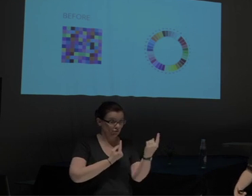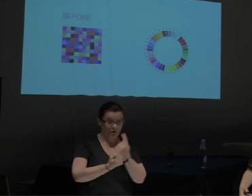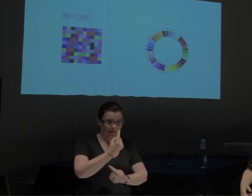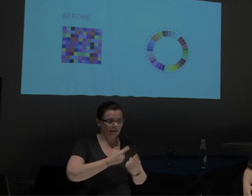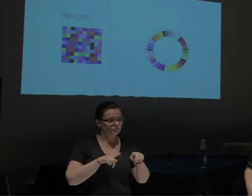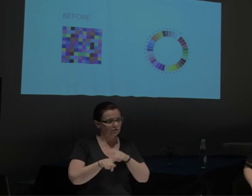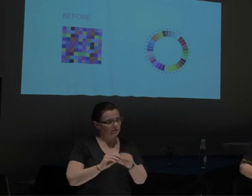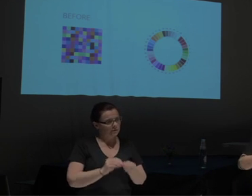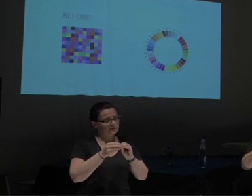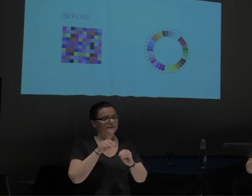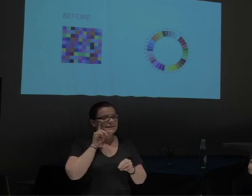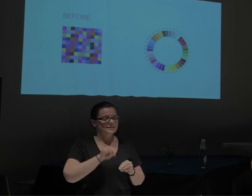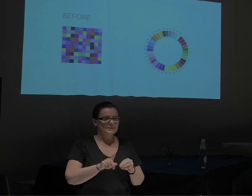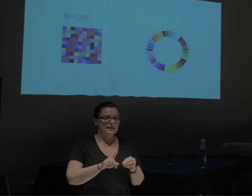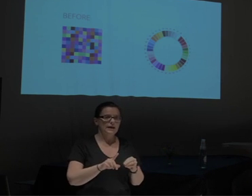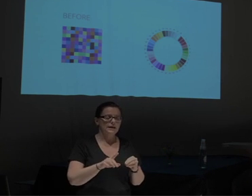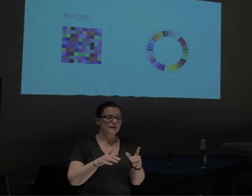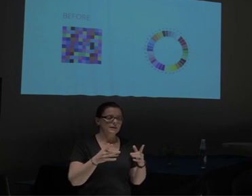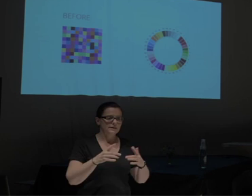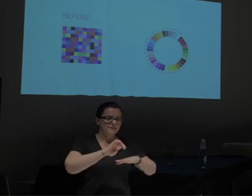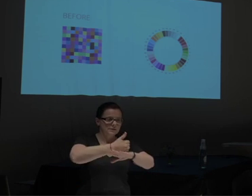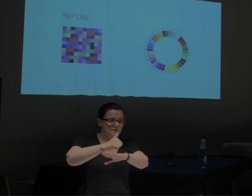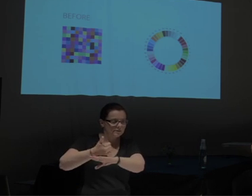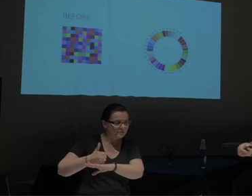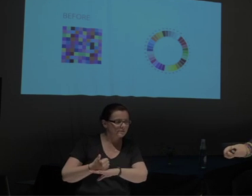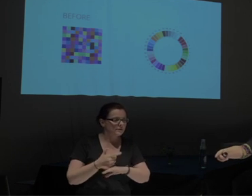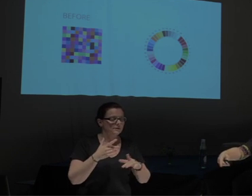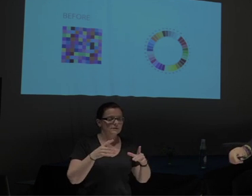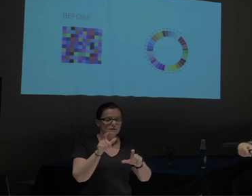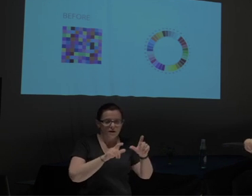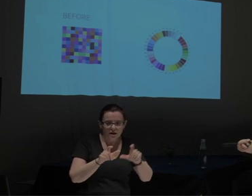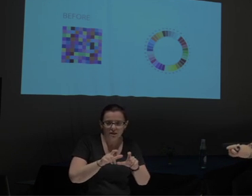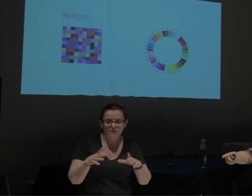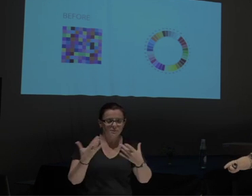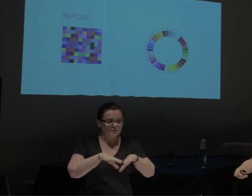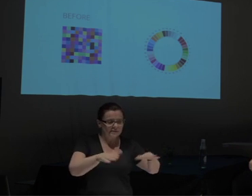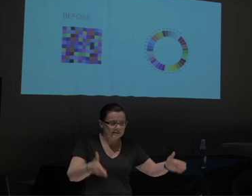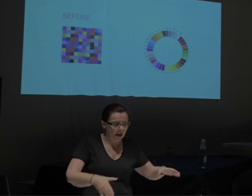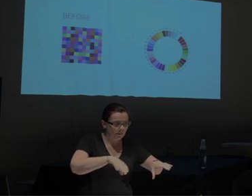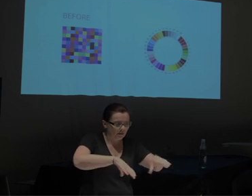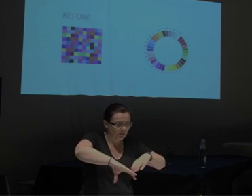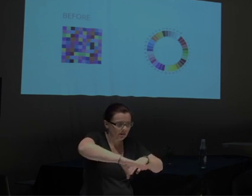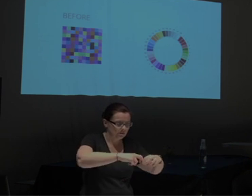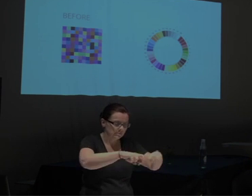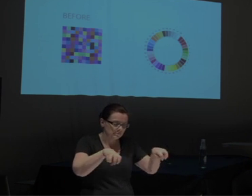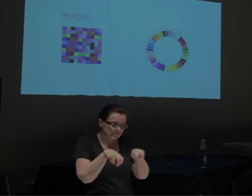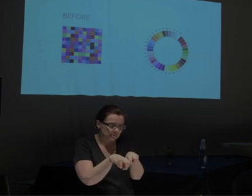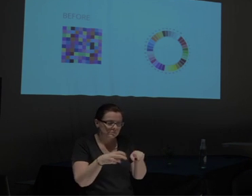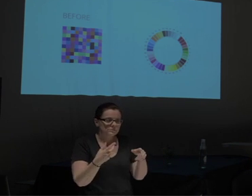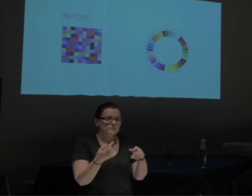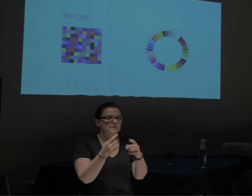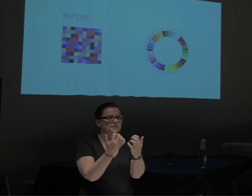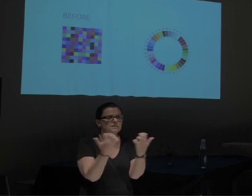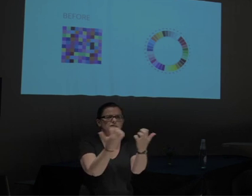tried to recreate that by using colours, by using flowers, by making tables where people sat round rather than in